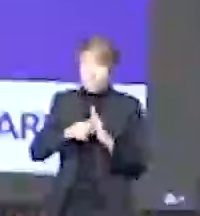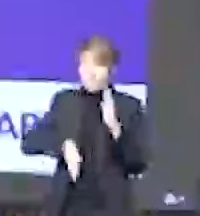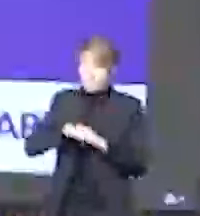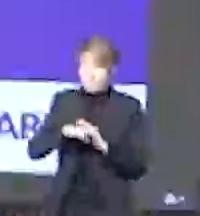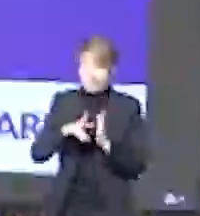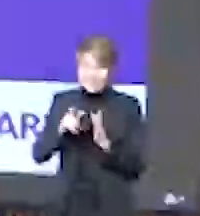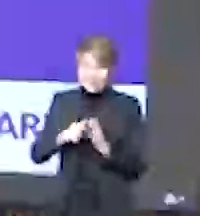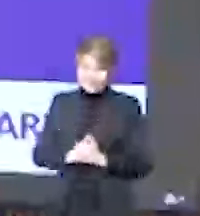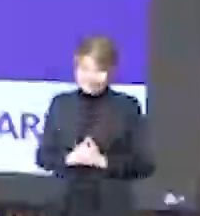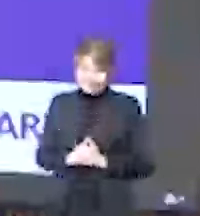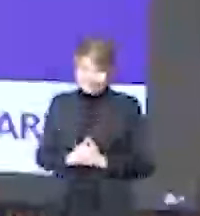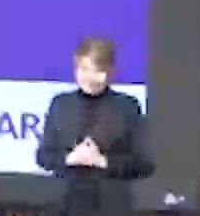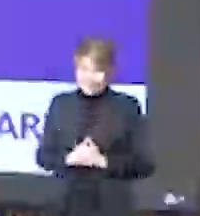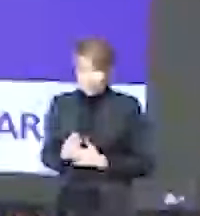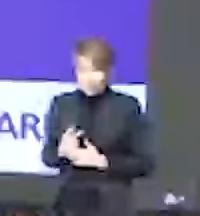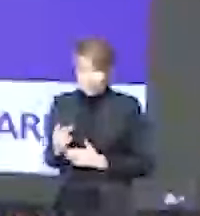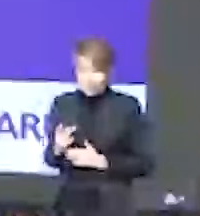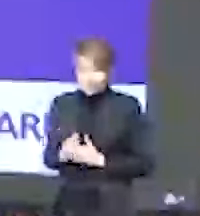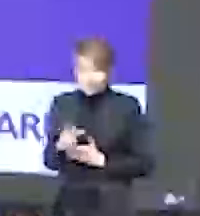two of us are part-time.